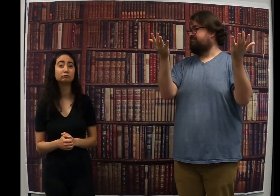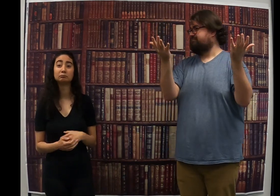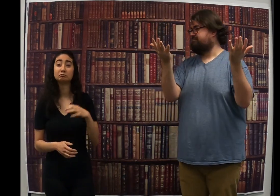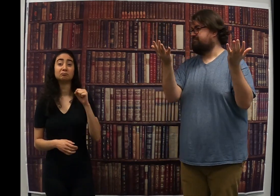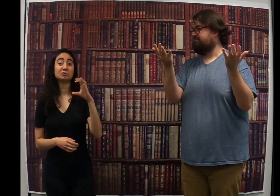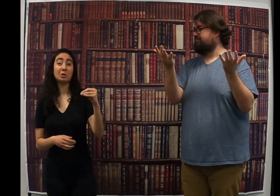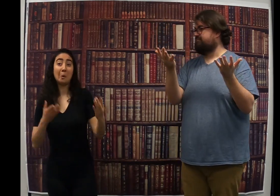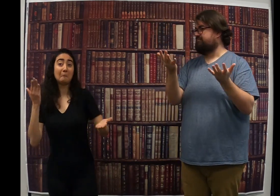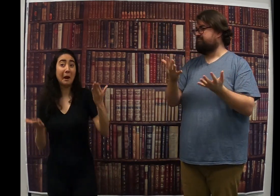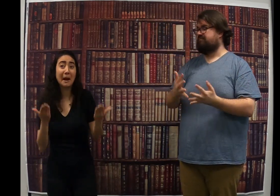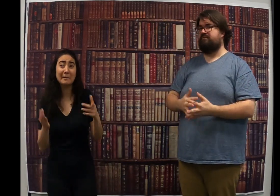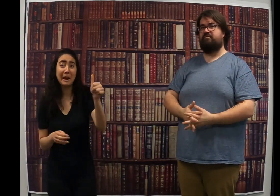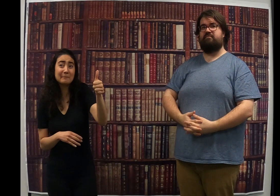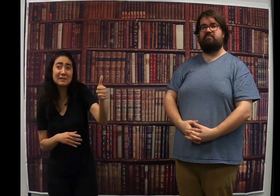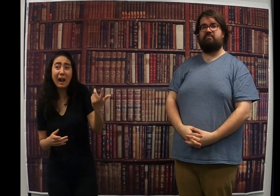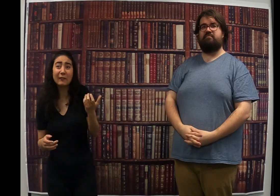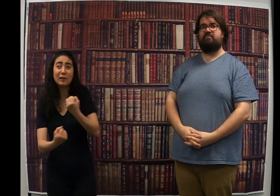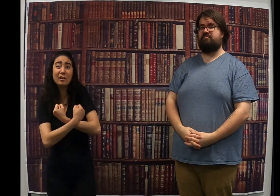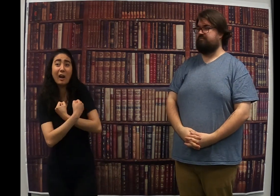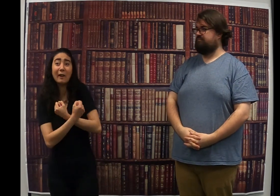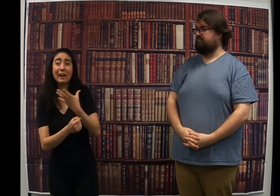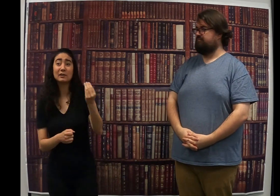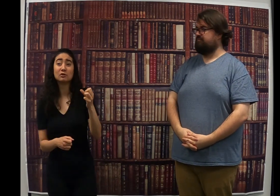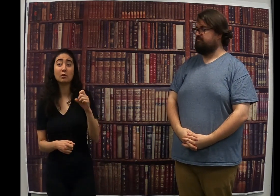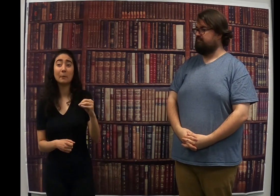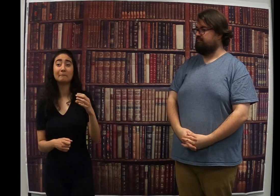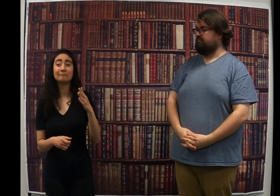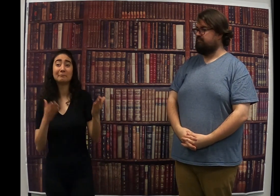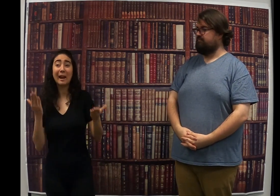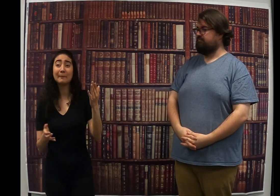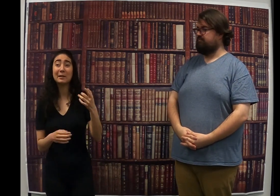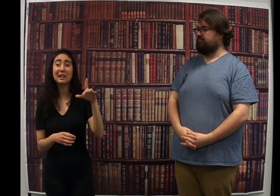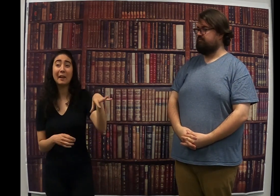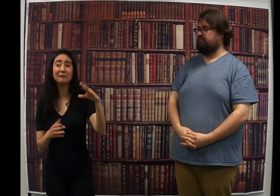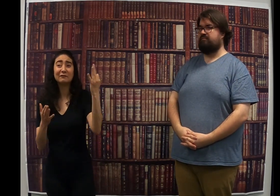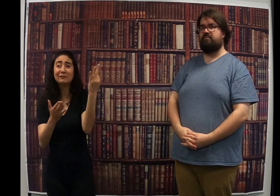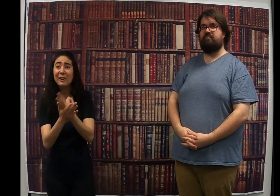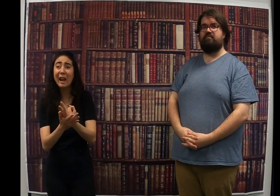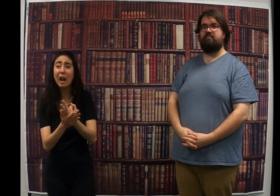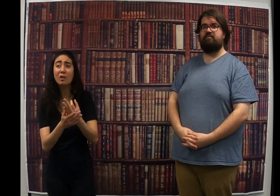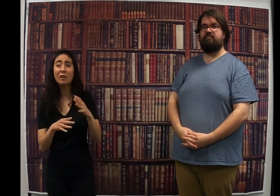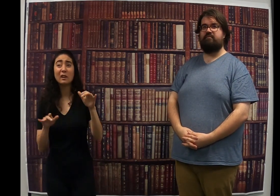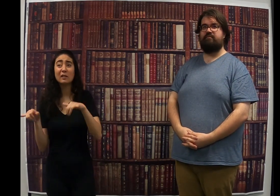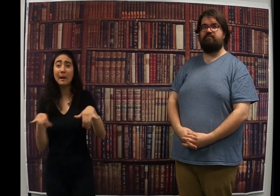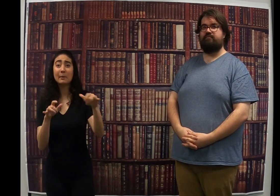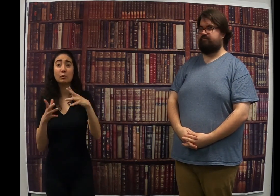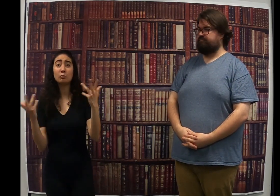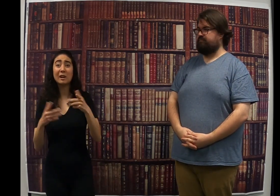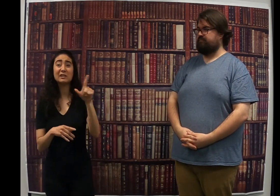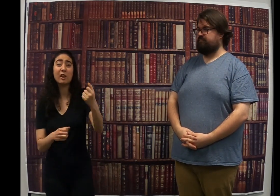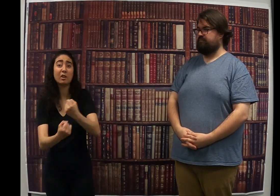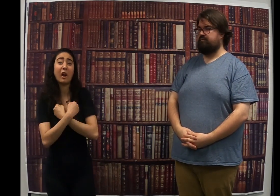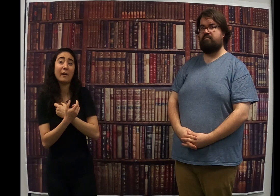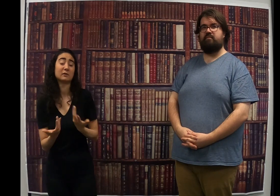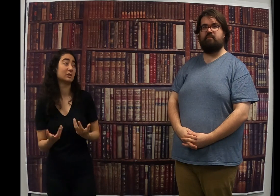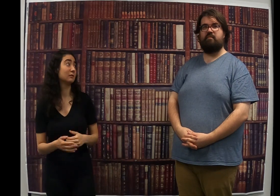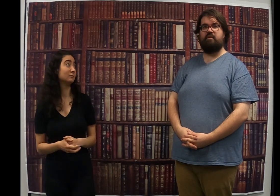skies, said, "So may he himself love, and so may he fail to command what